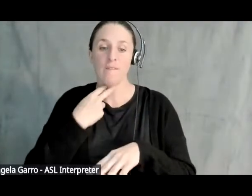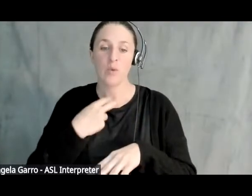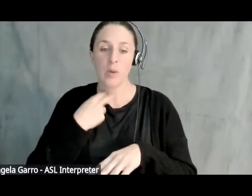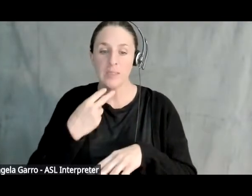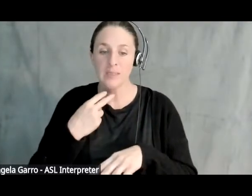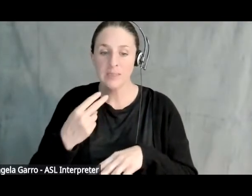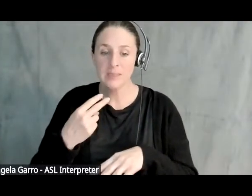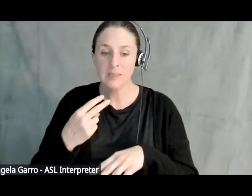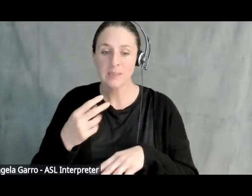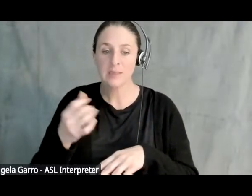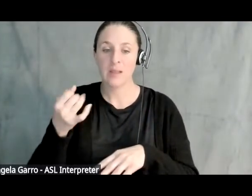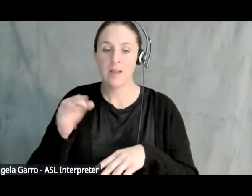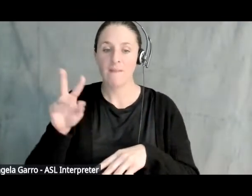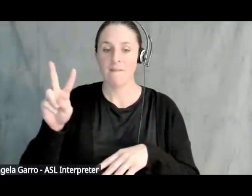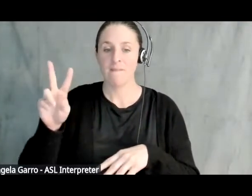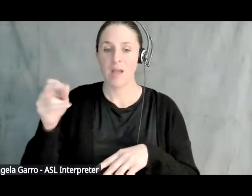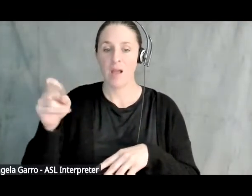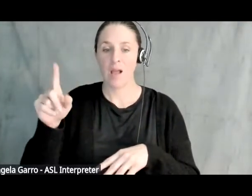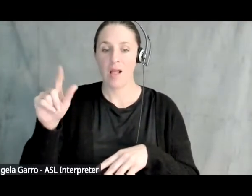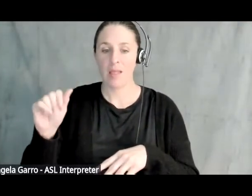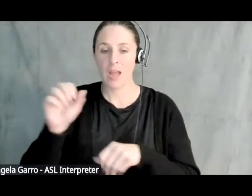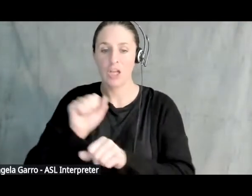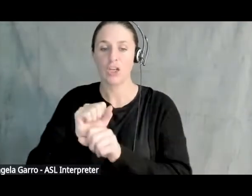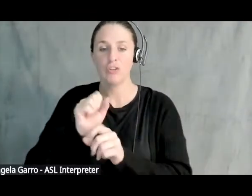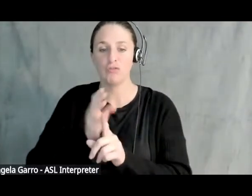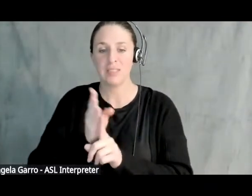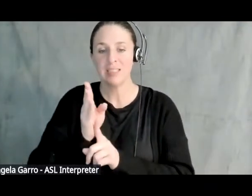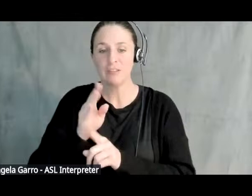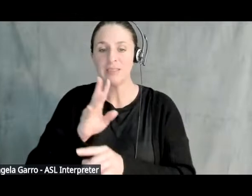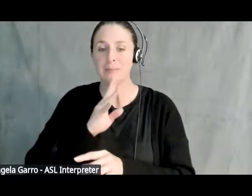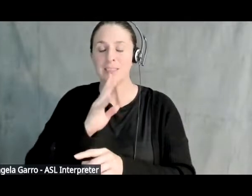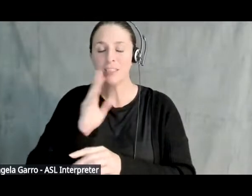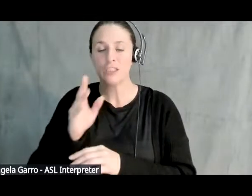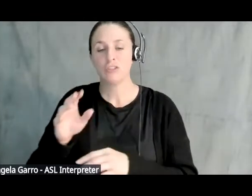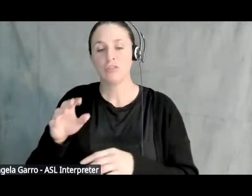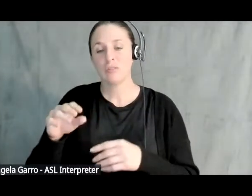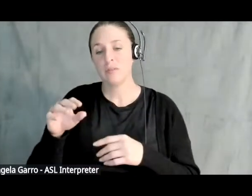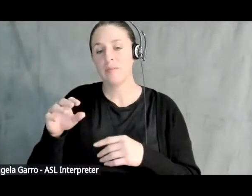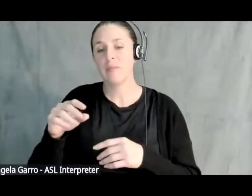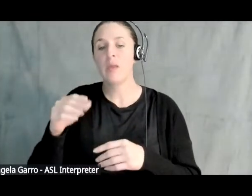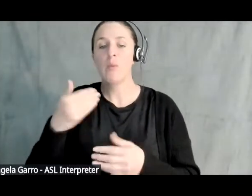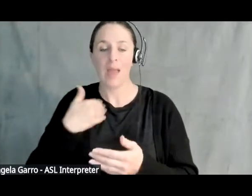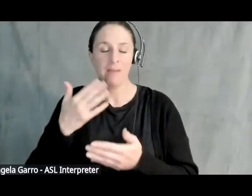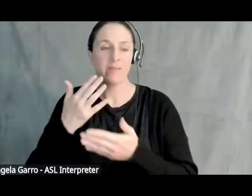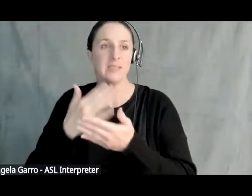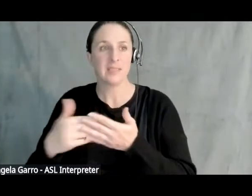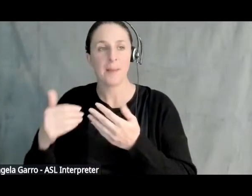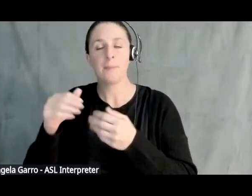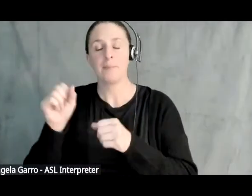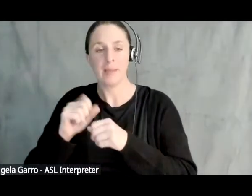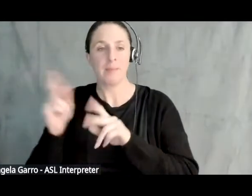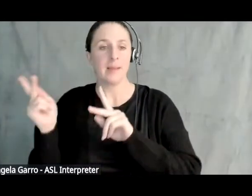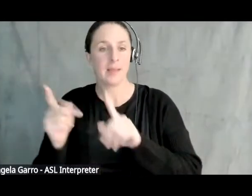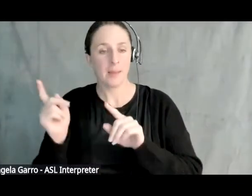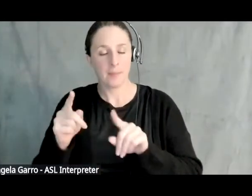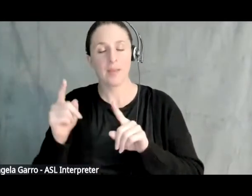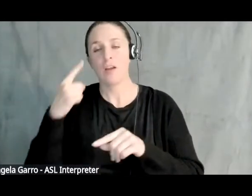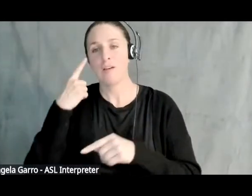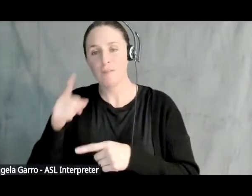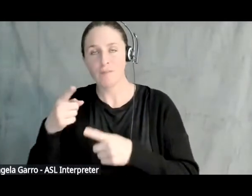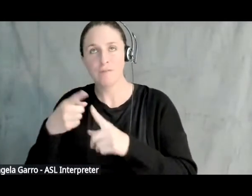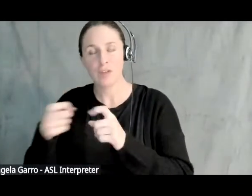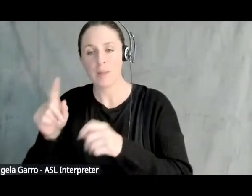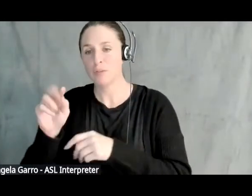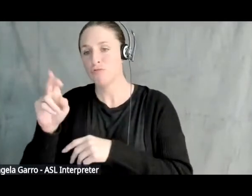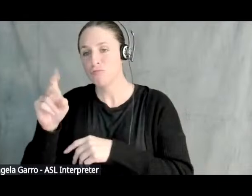Speaker Series. And this week we're having some professionals from trades and public service. So definitely being supported from the school, no matter